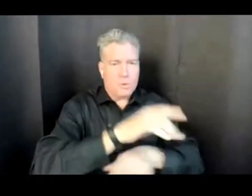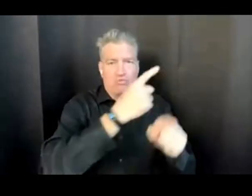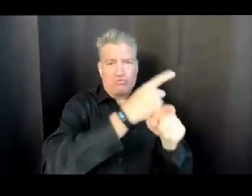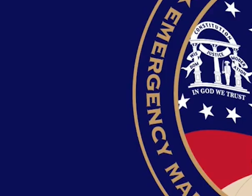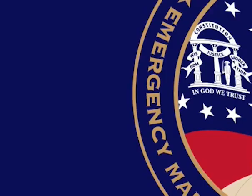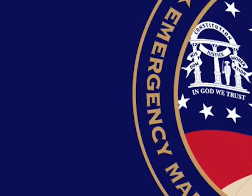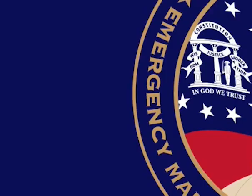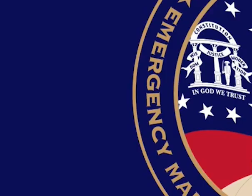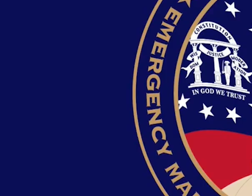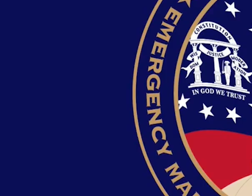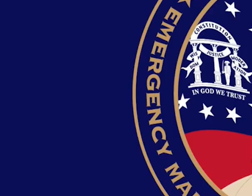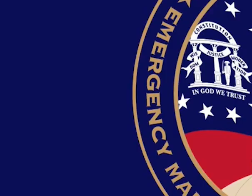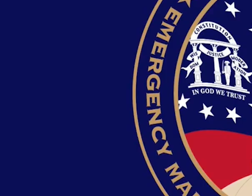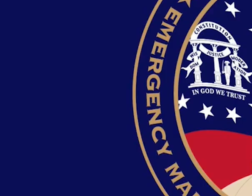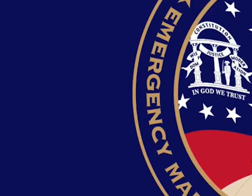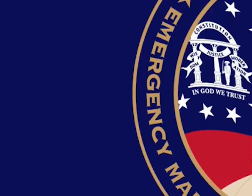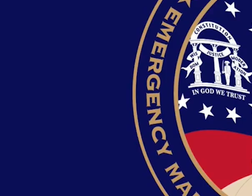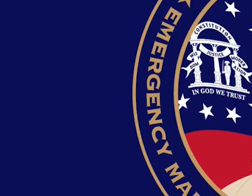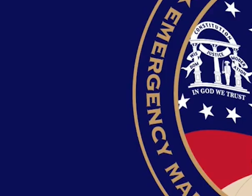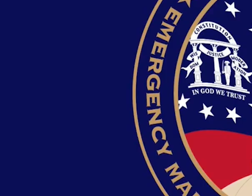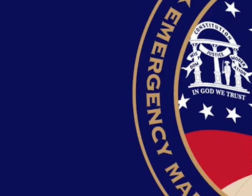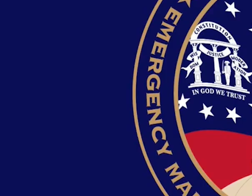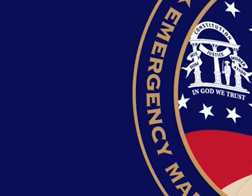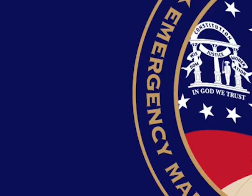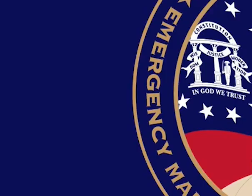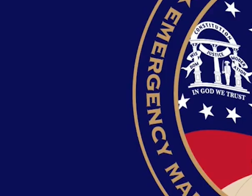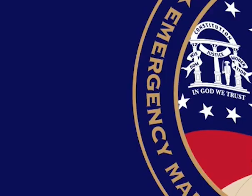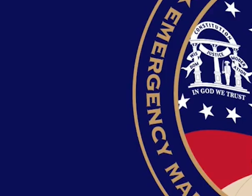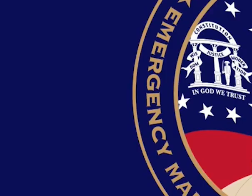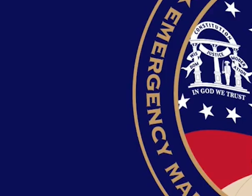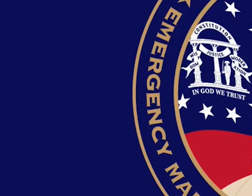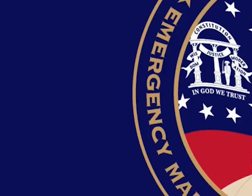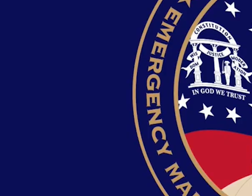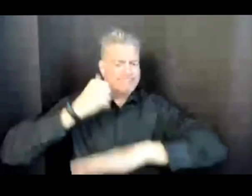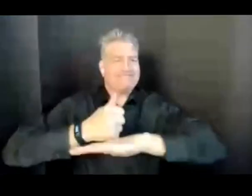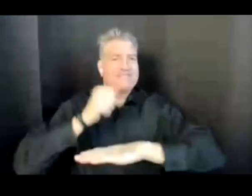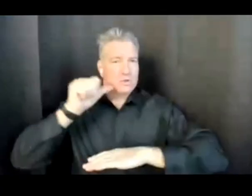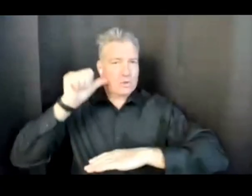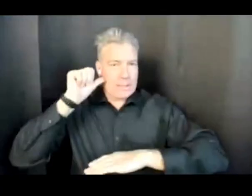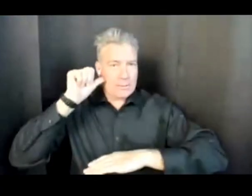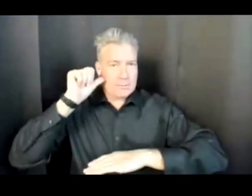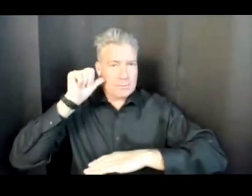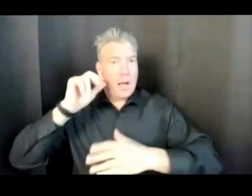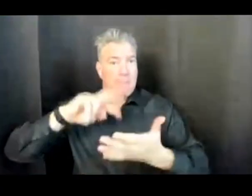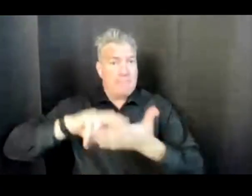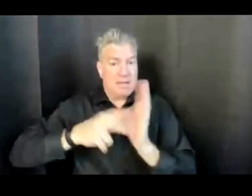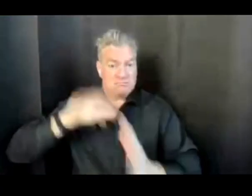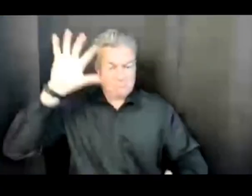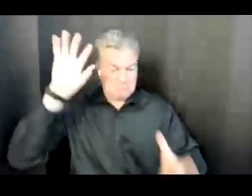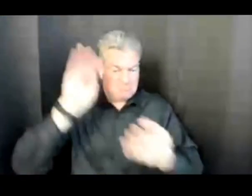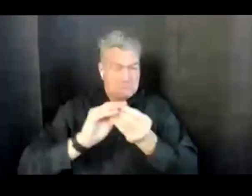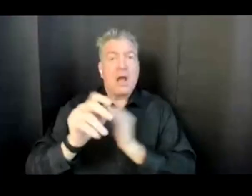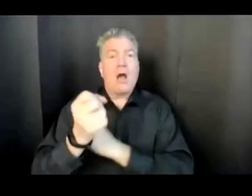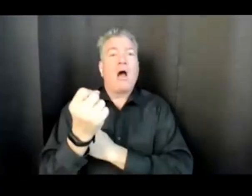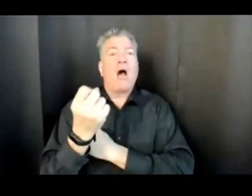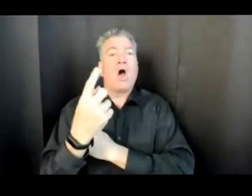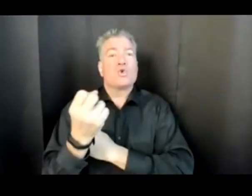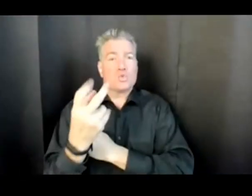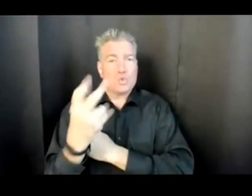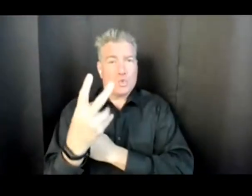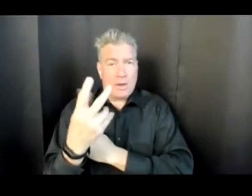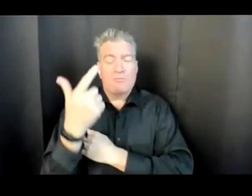approved yesterday to supplement response efforts in 112 Georgia counties impacted by the